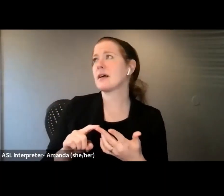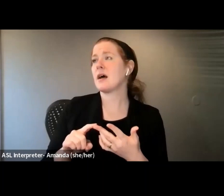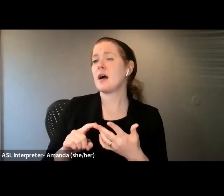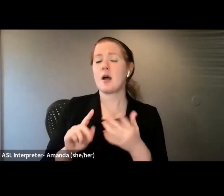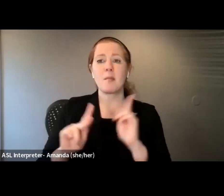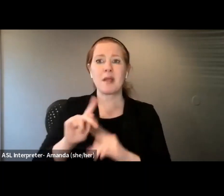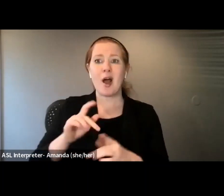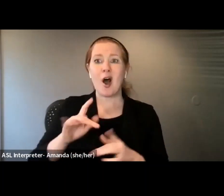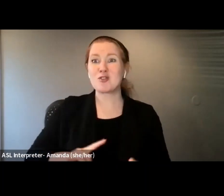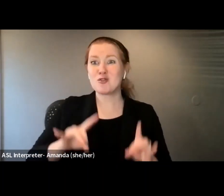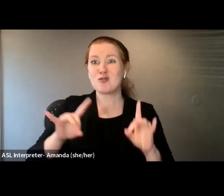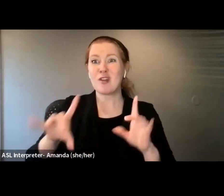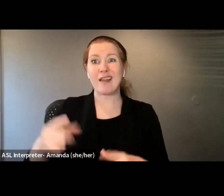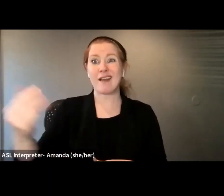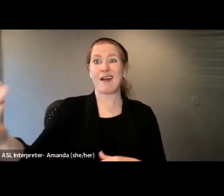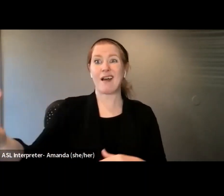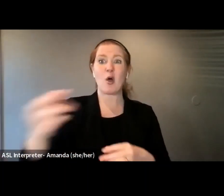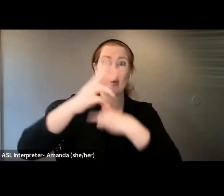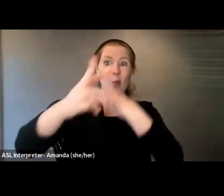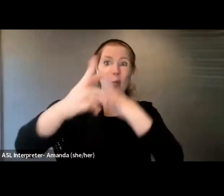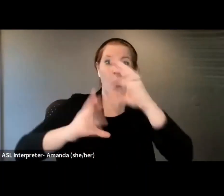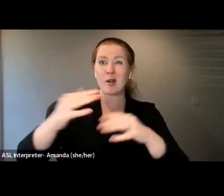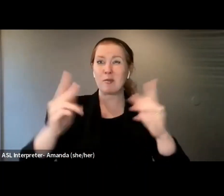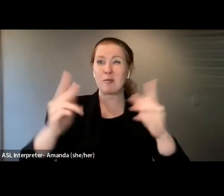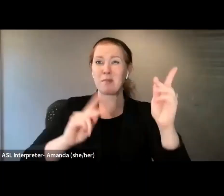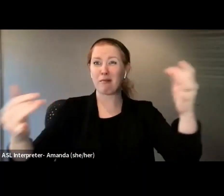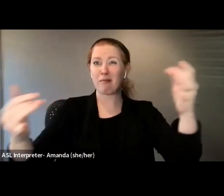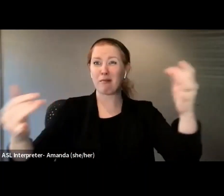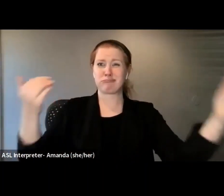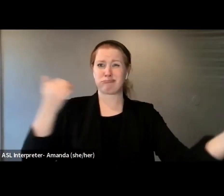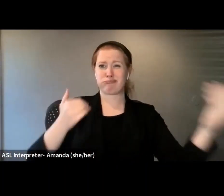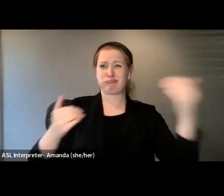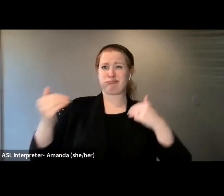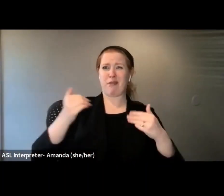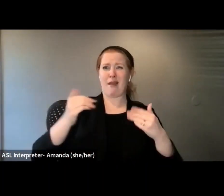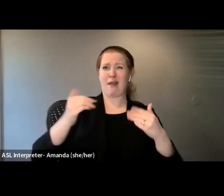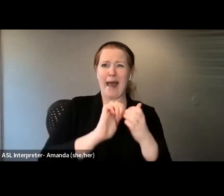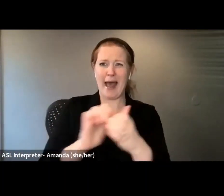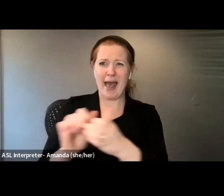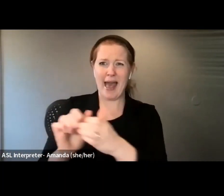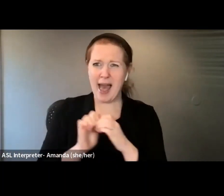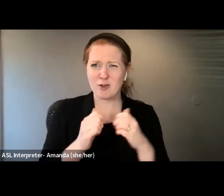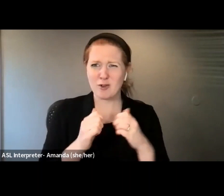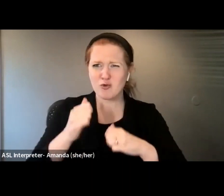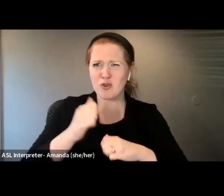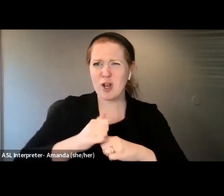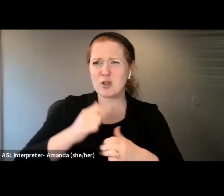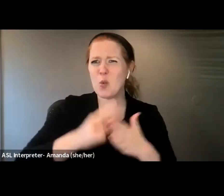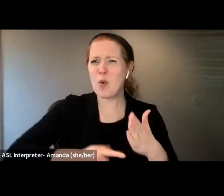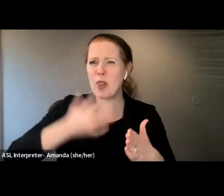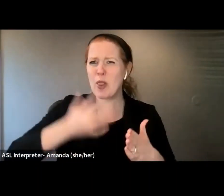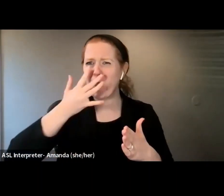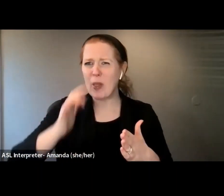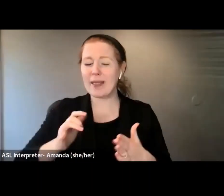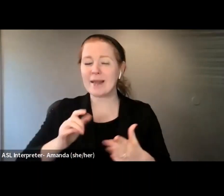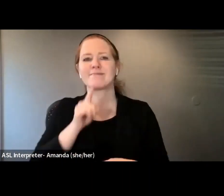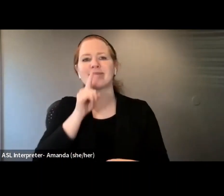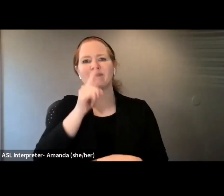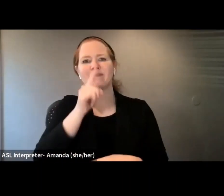Australia and all over the world asking, you know, how are these things structured? And the answer is right here in the